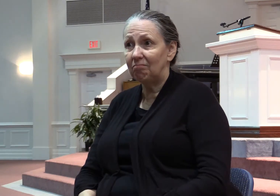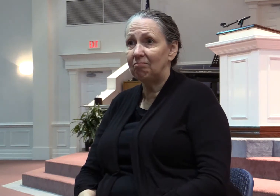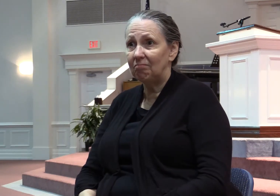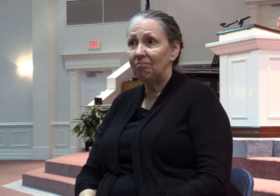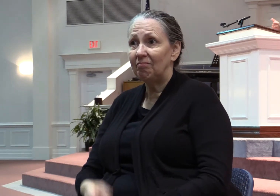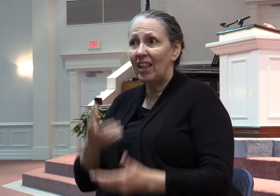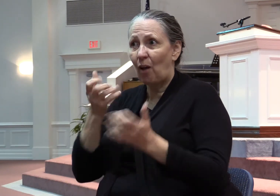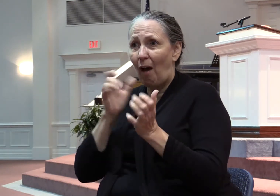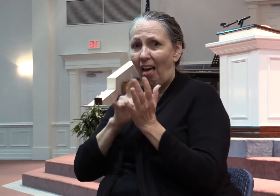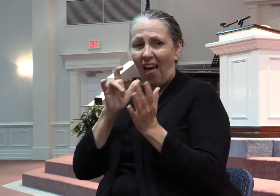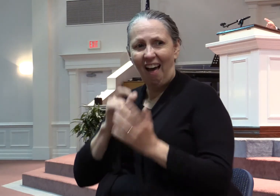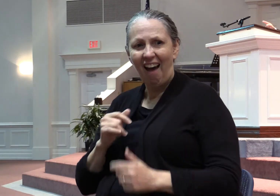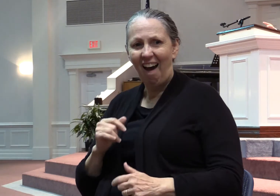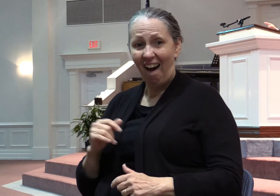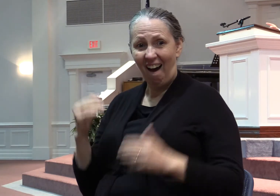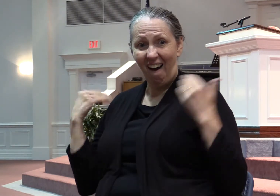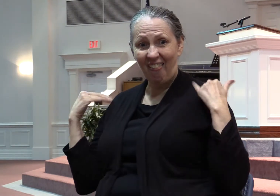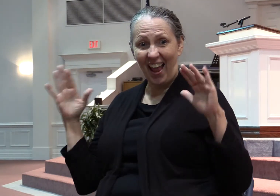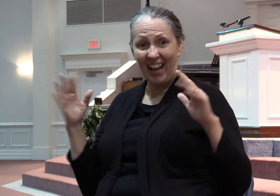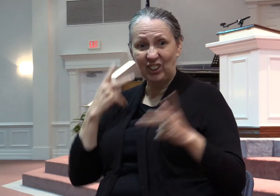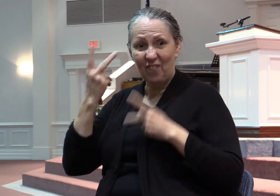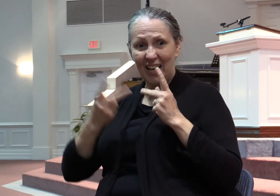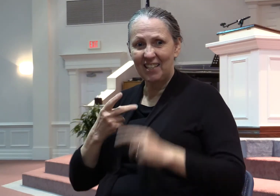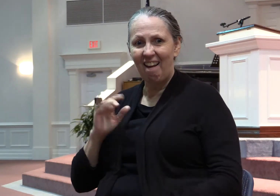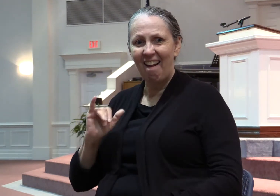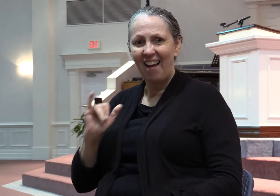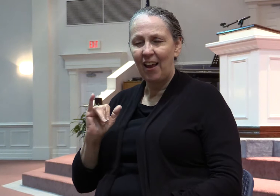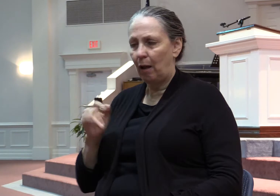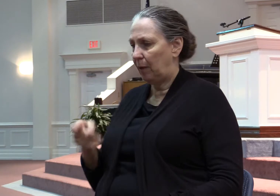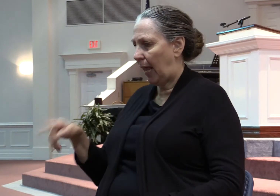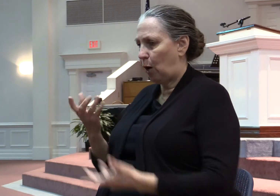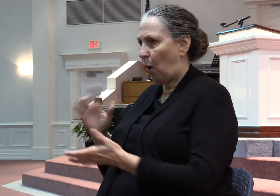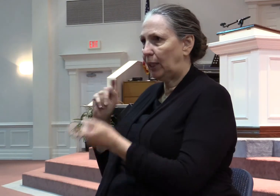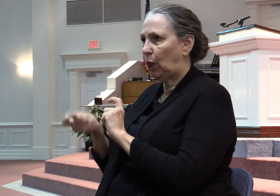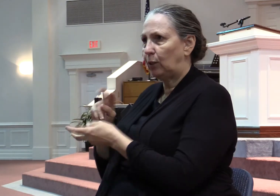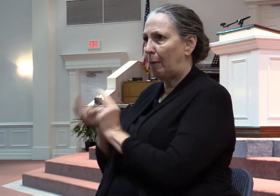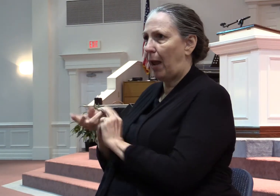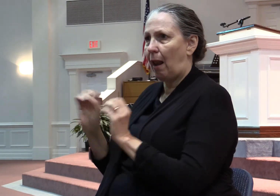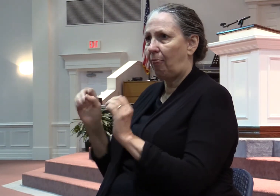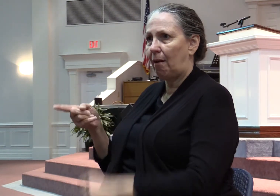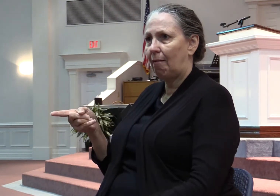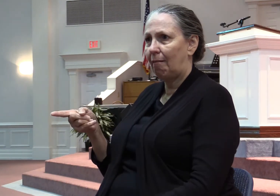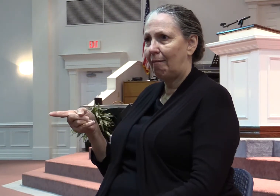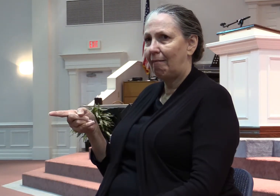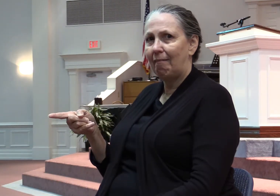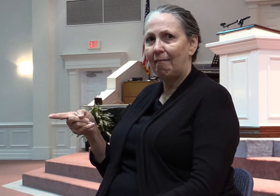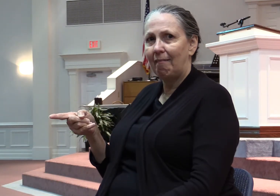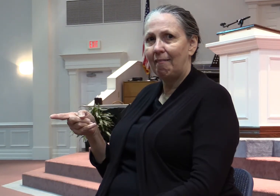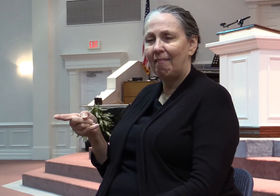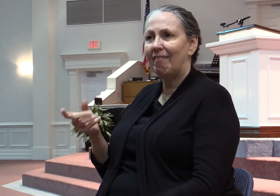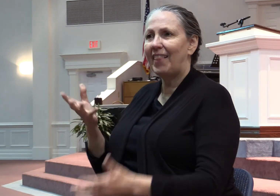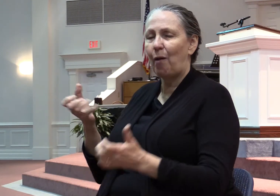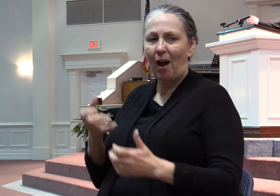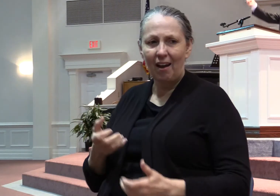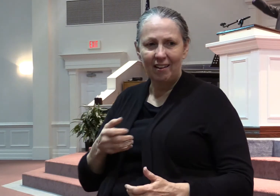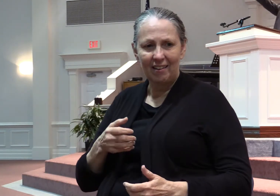They wanted the benefits of that presence, but they didn't want to change their lifestyle. Right. That's good. As a matter of fact, they wanted the men